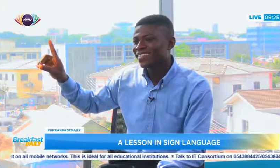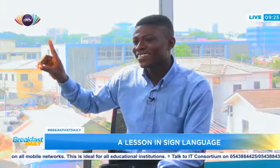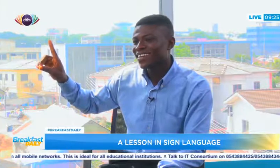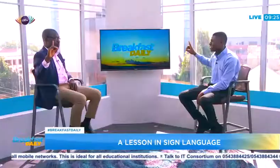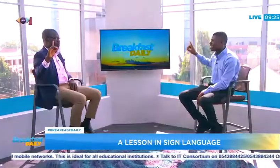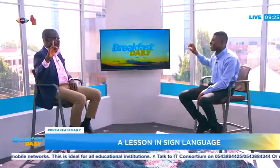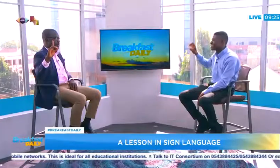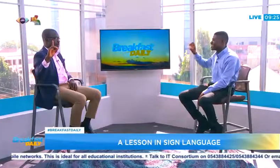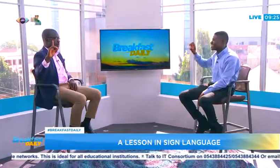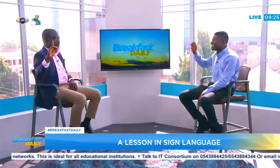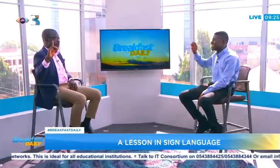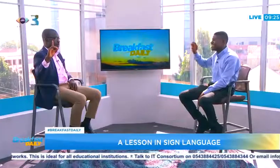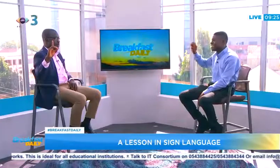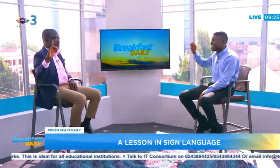Yeah. This is E.